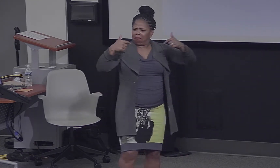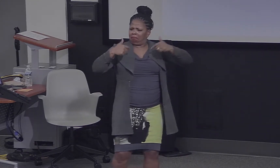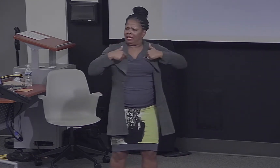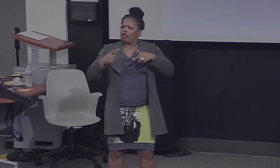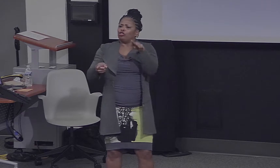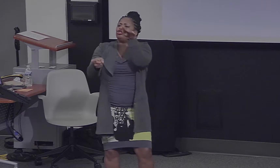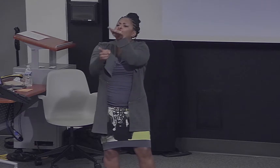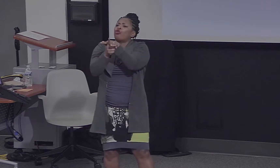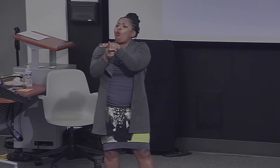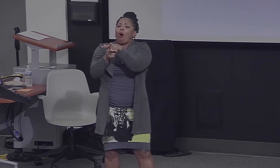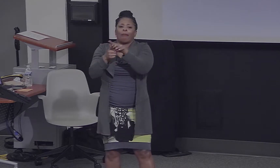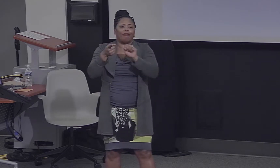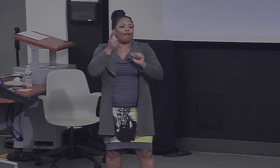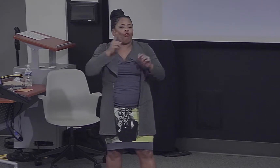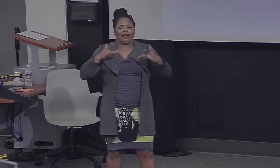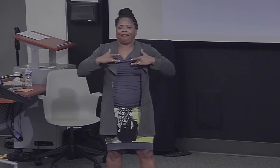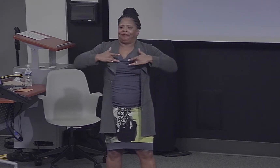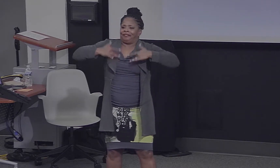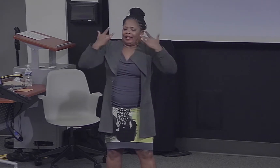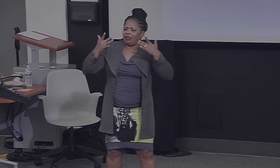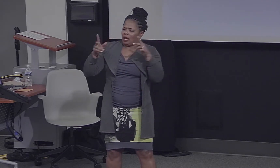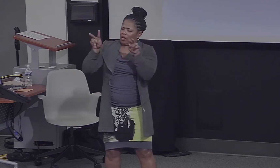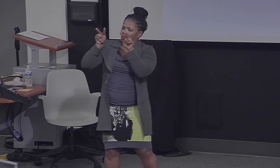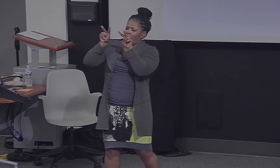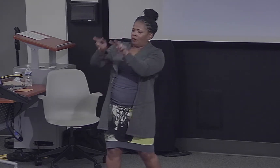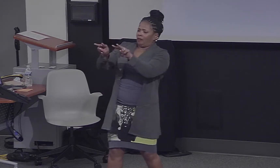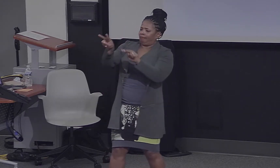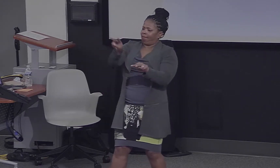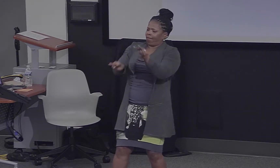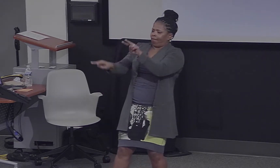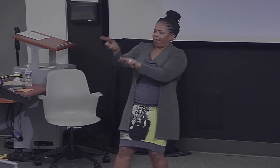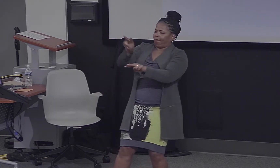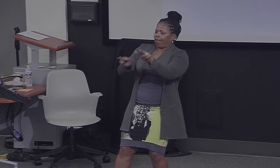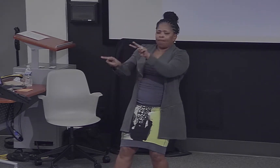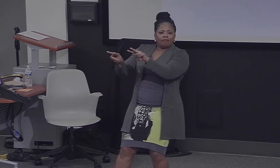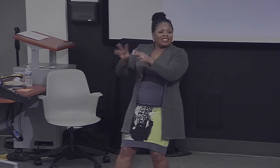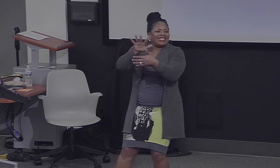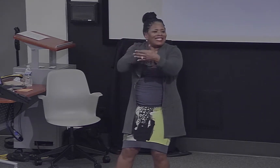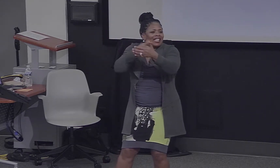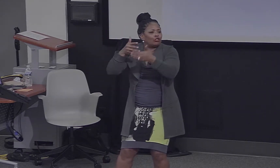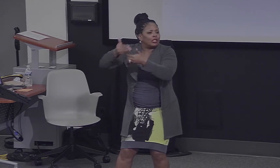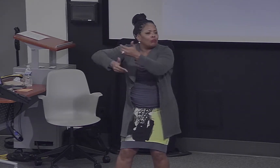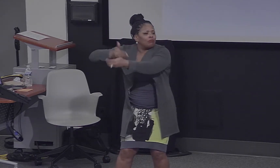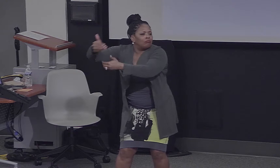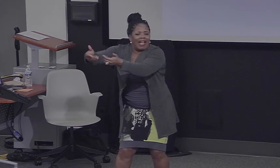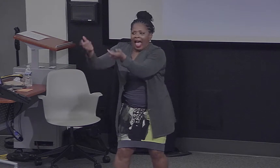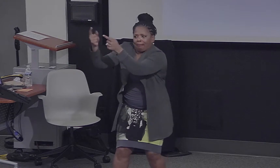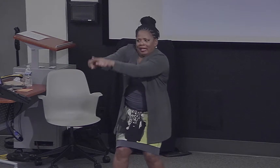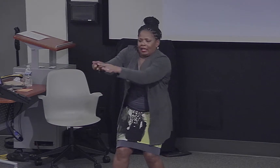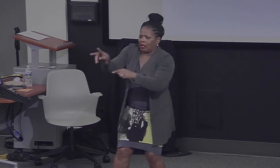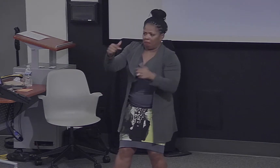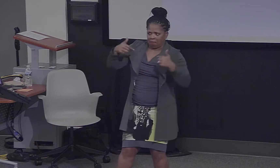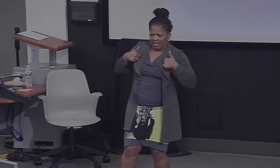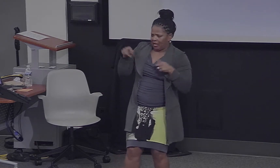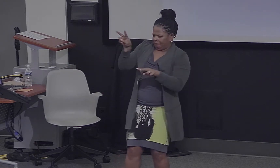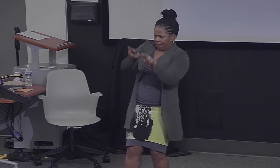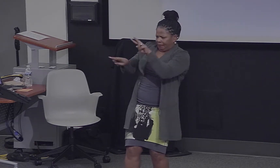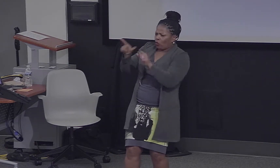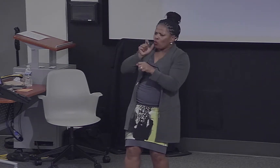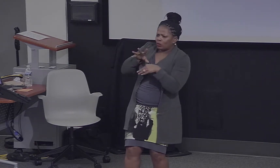text. So I did interviews. There were texts that I used. I showed up and did some observations. I watched